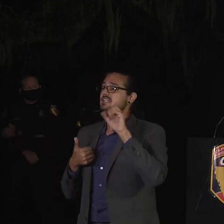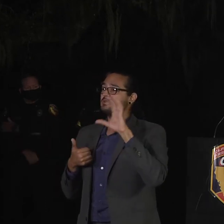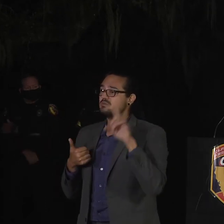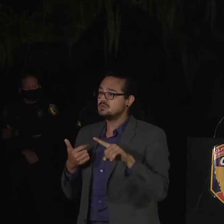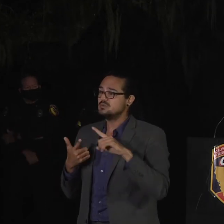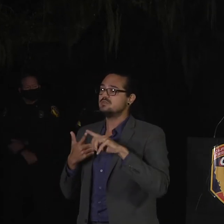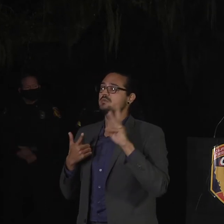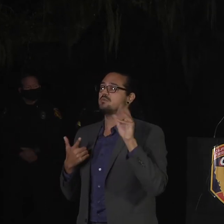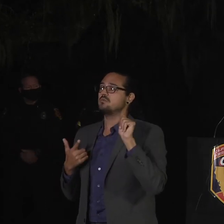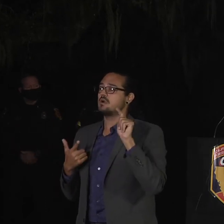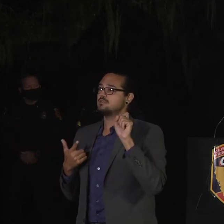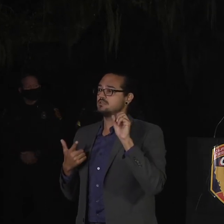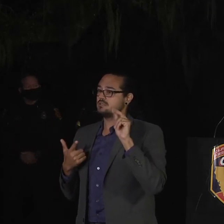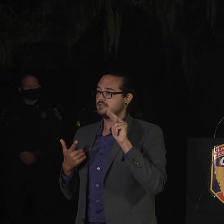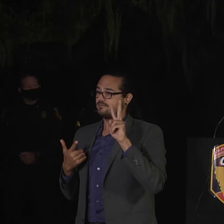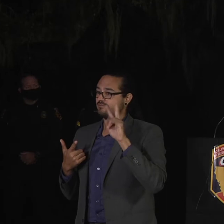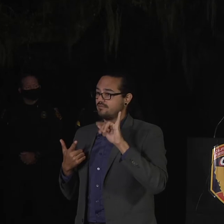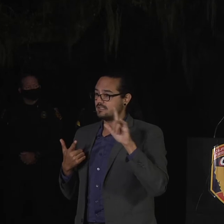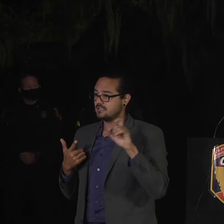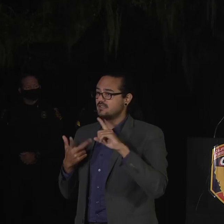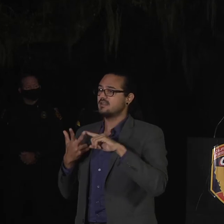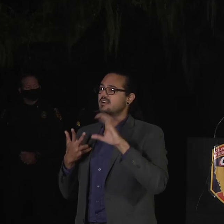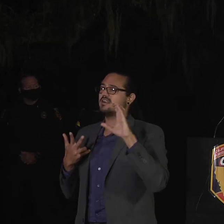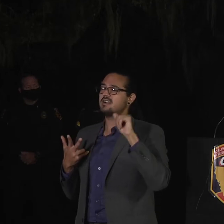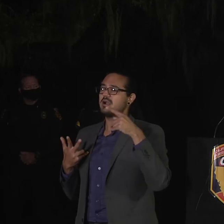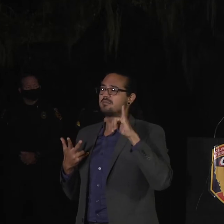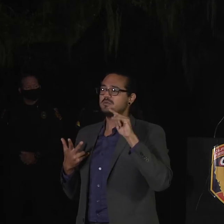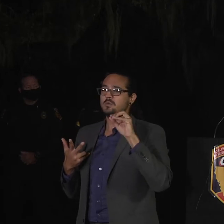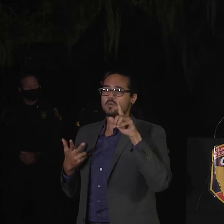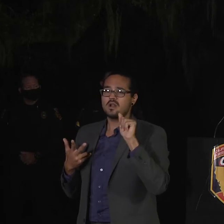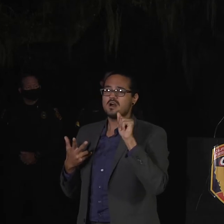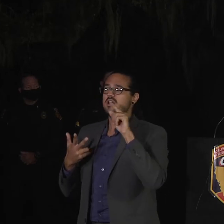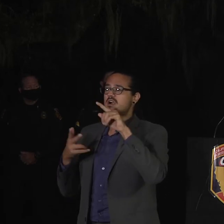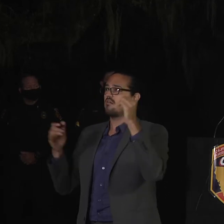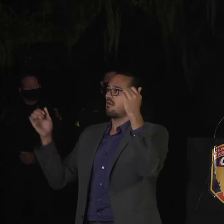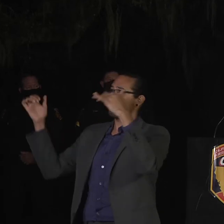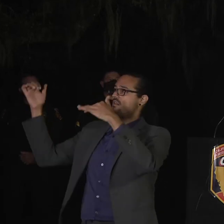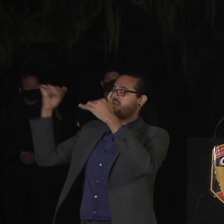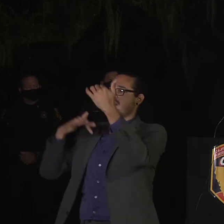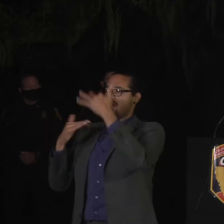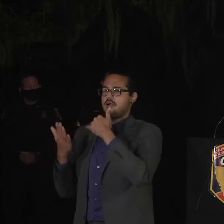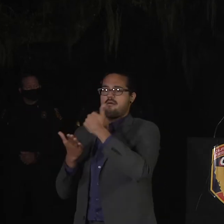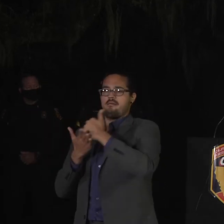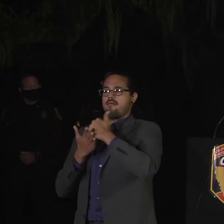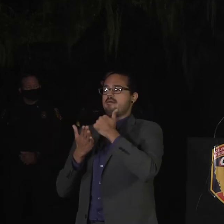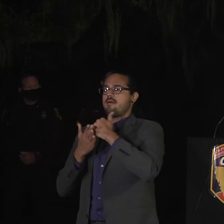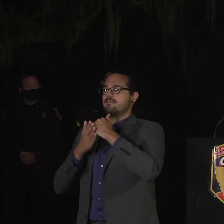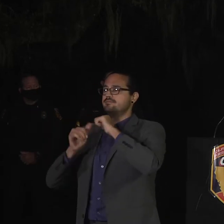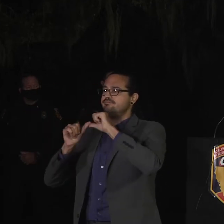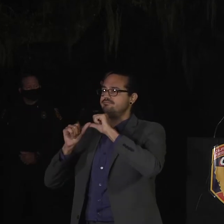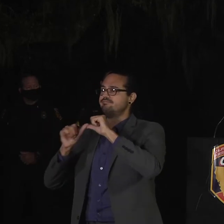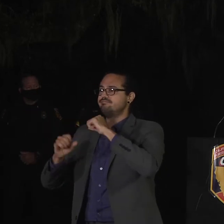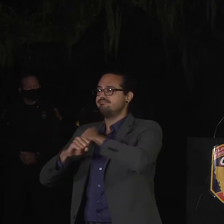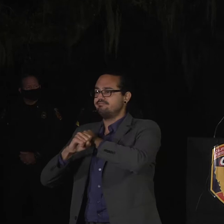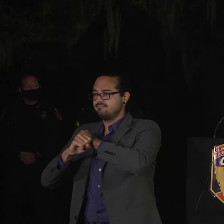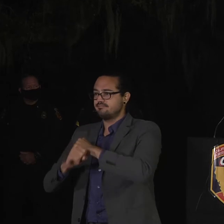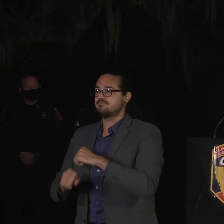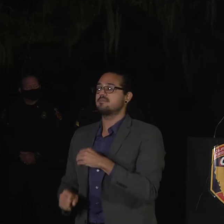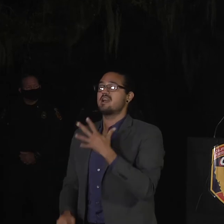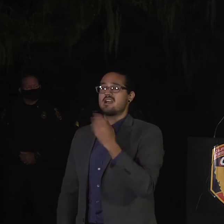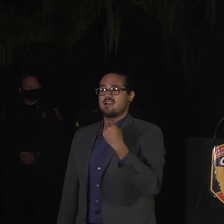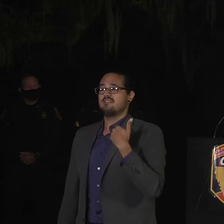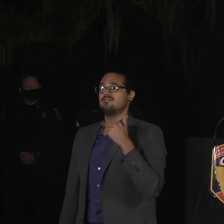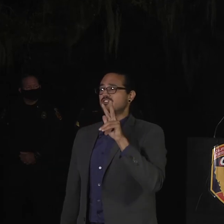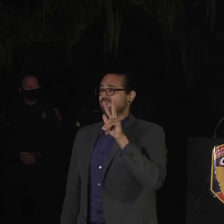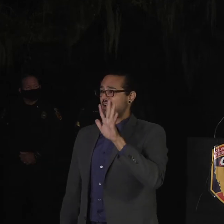those agencies, and then 35 agencies from over the hill. I think I neglected to mention this yesterday, but in